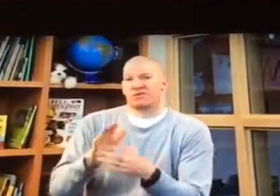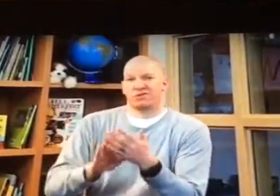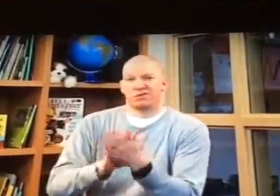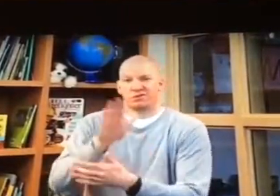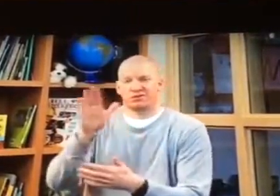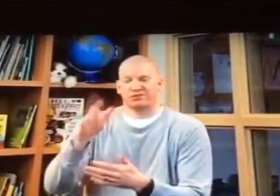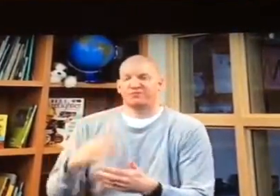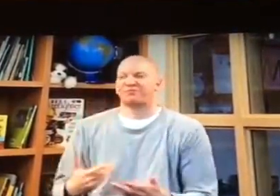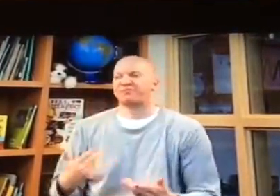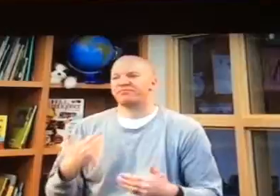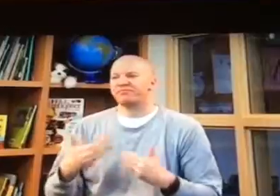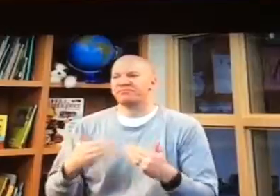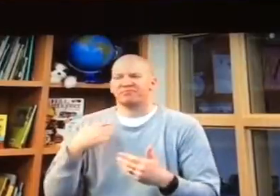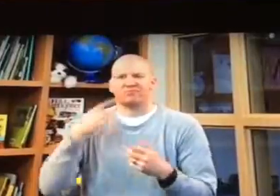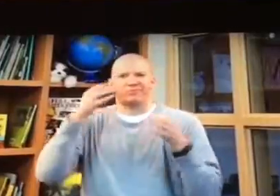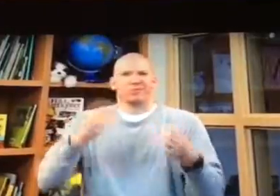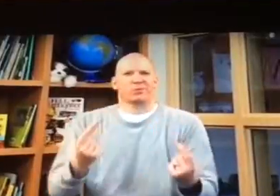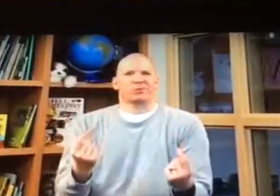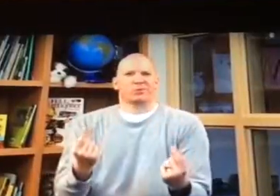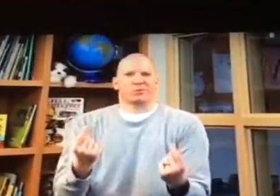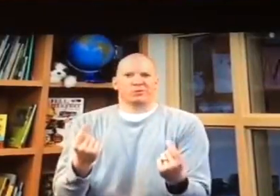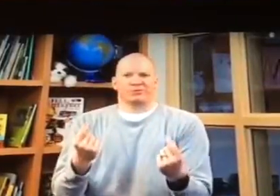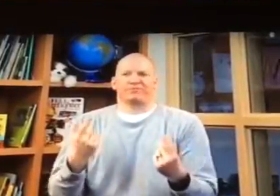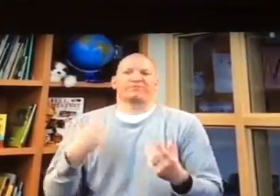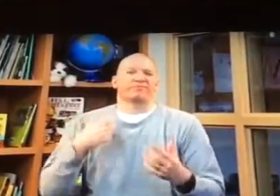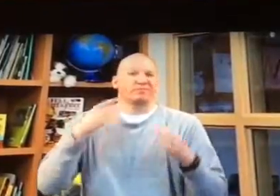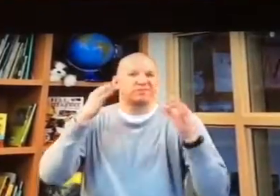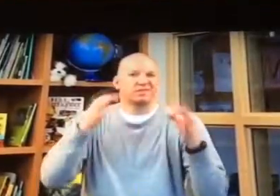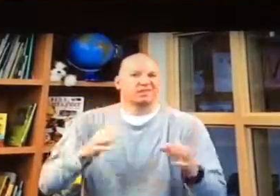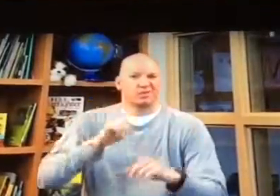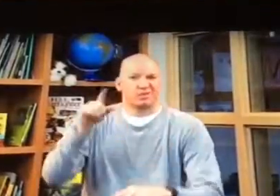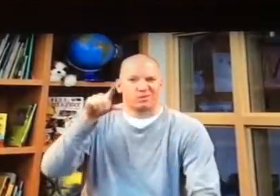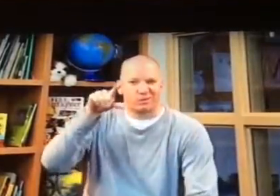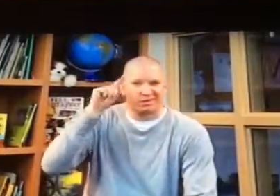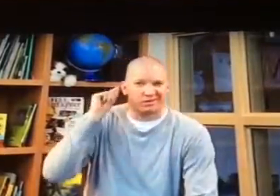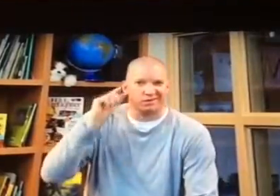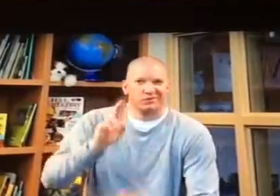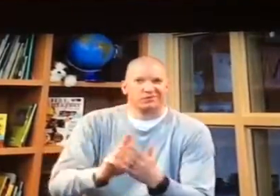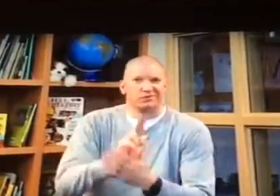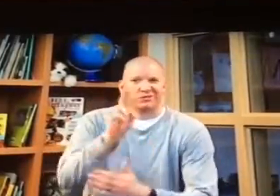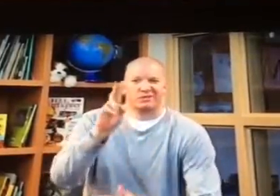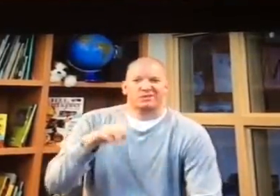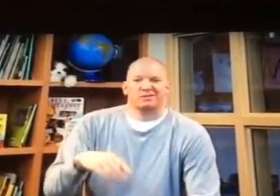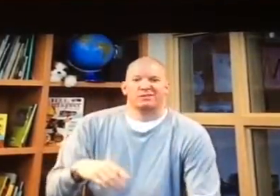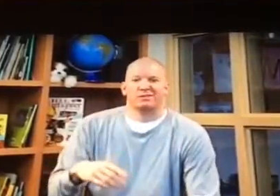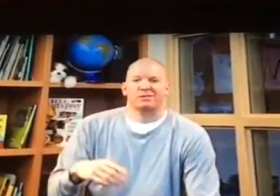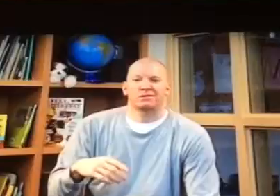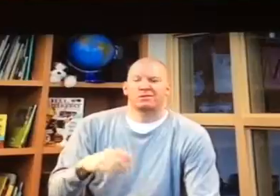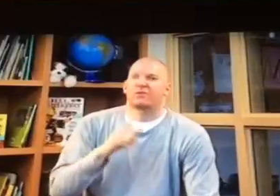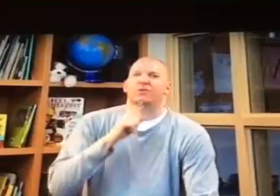very beneficial. So after college, I decided what I wanted to do. I decided to go to Gallaudet